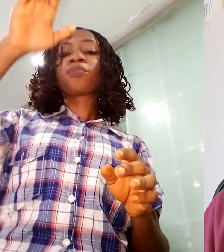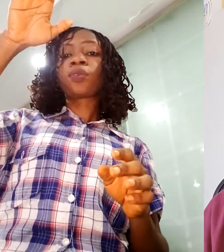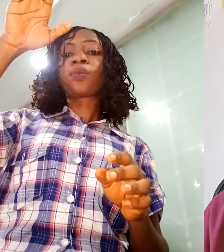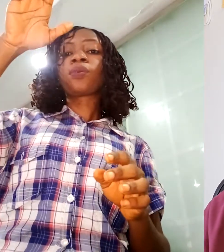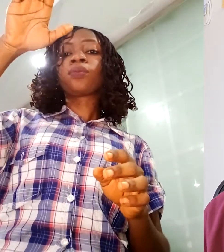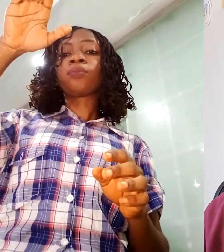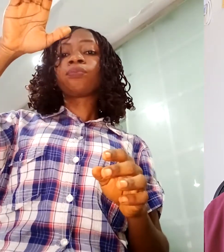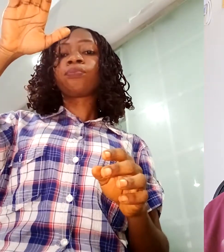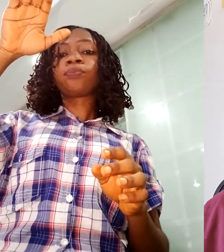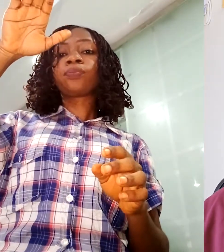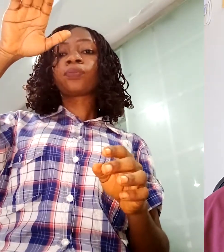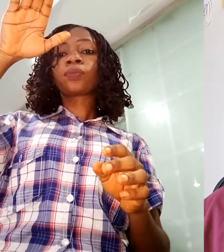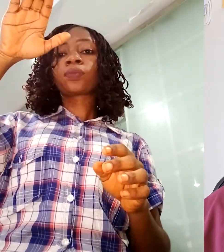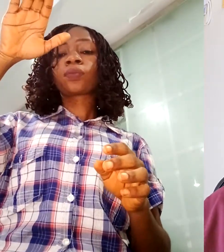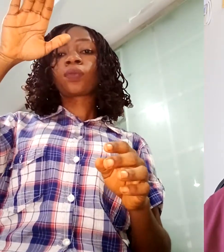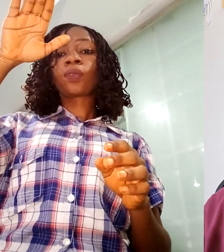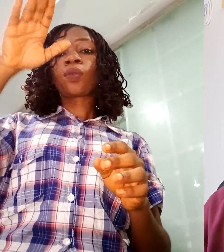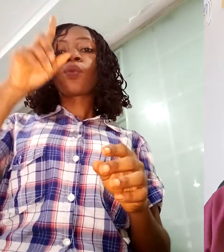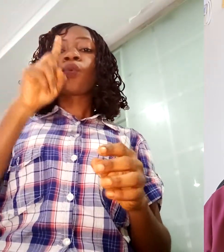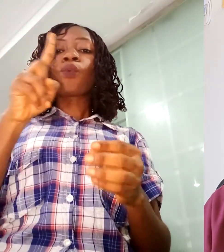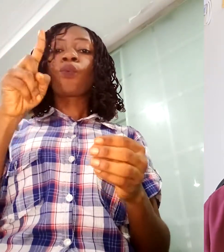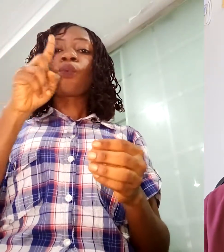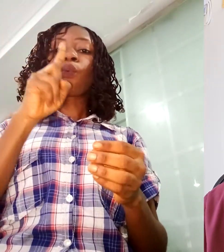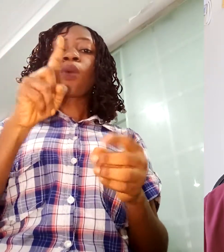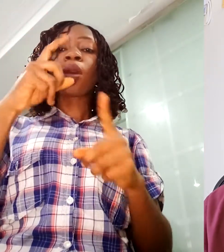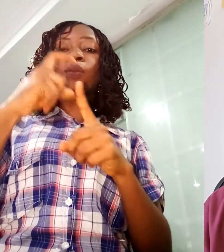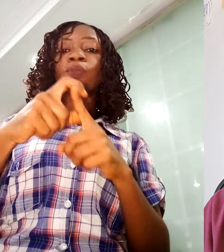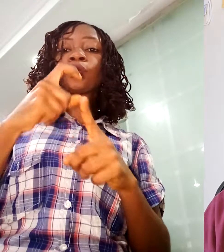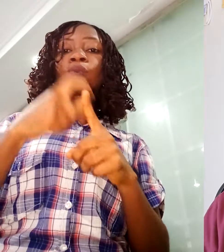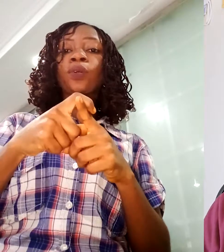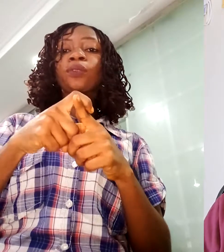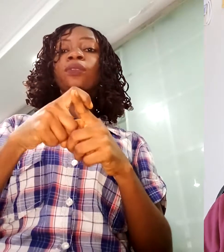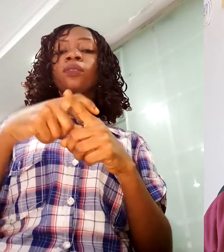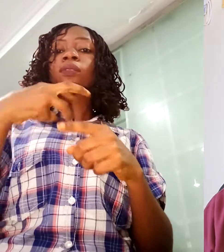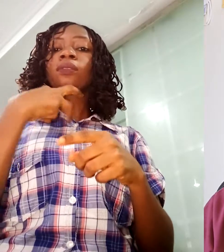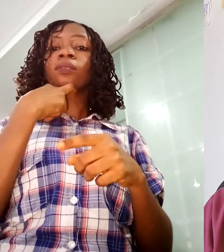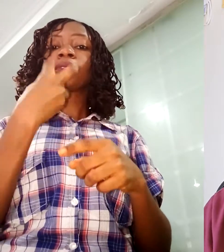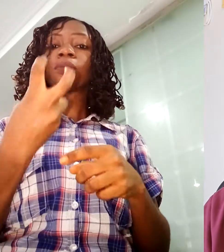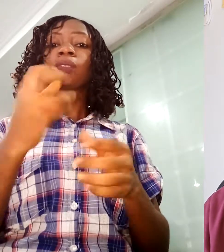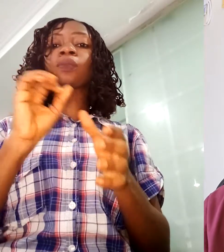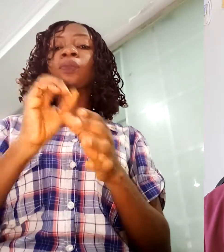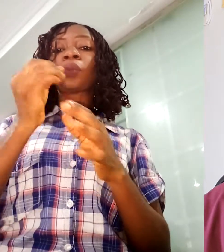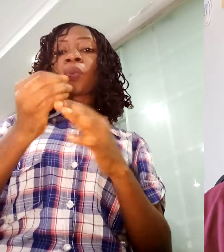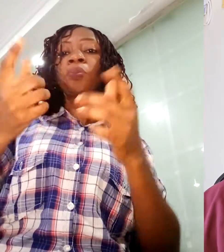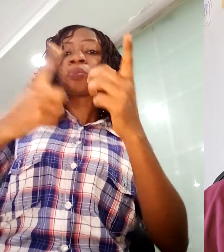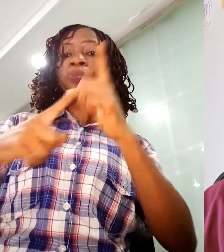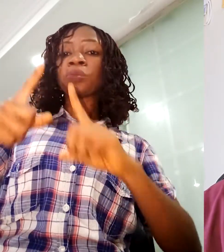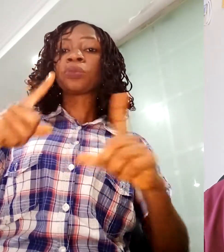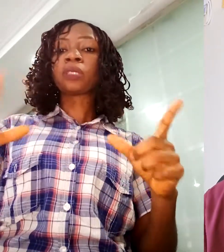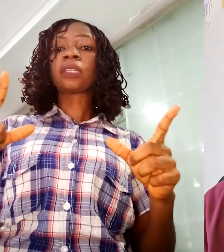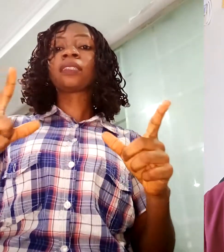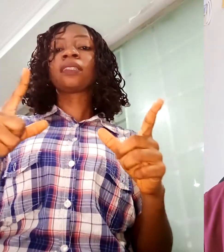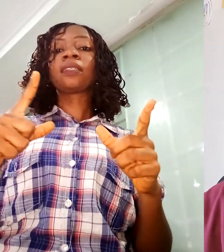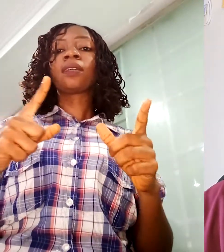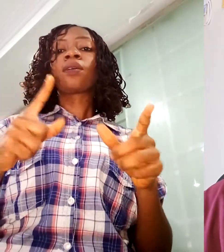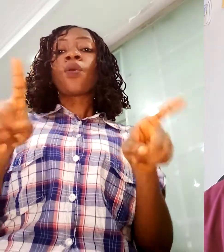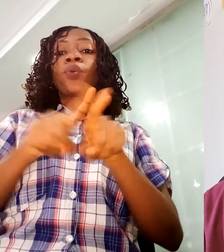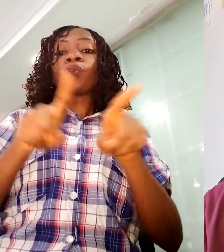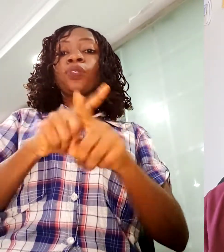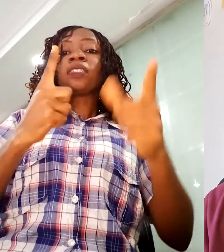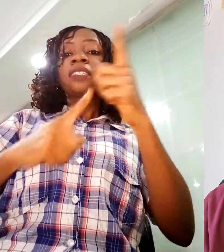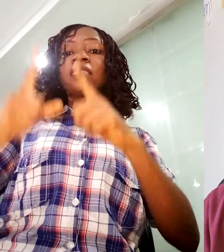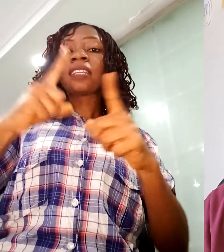babble, when the child is supposed to um, add one word expression, also in signing, a deaf